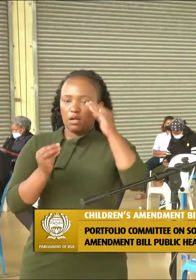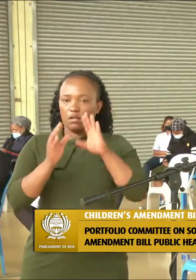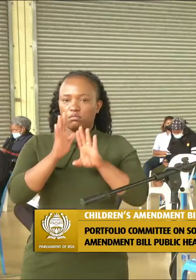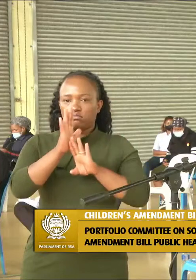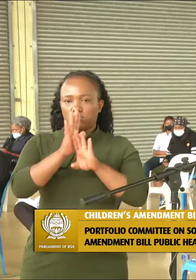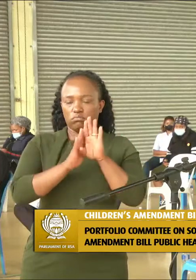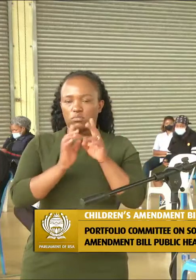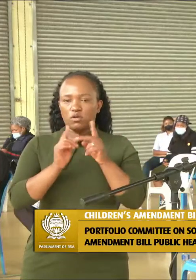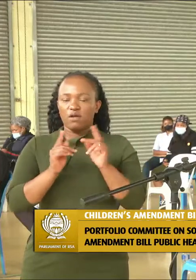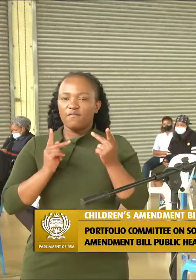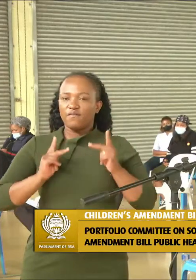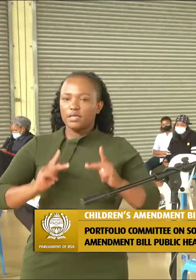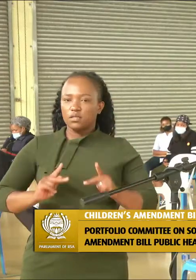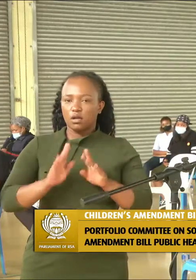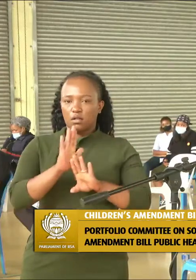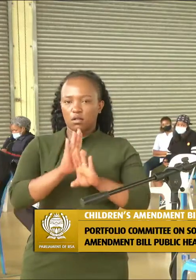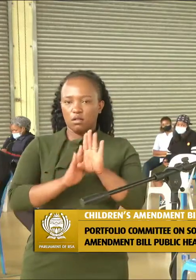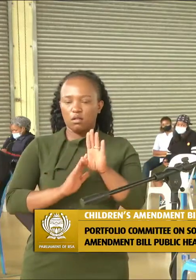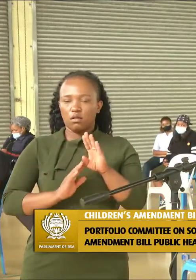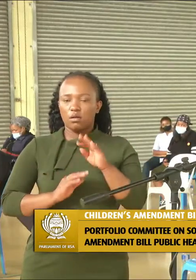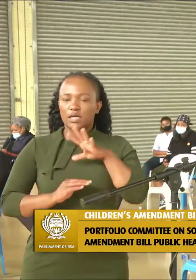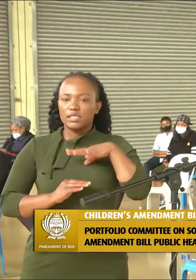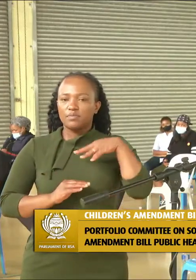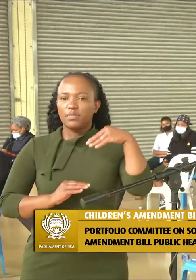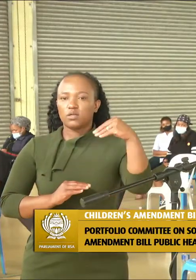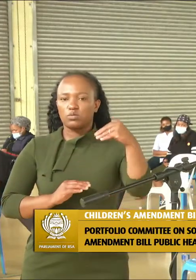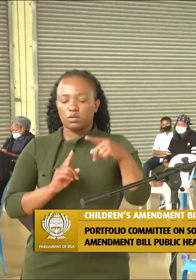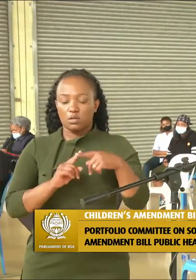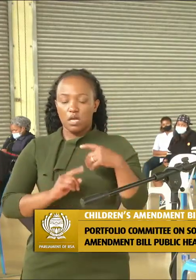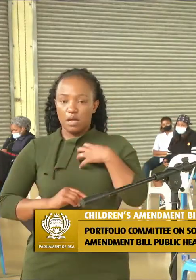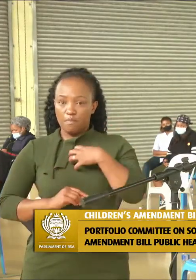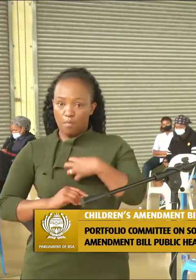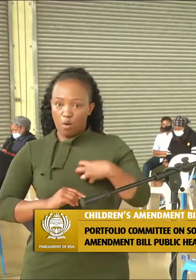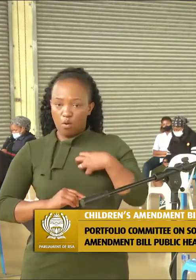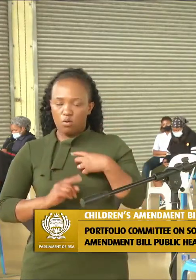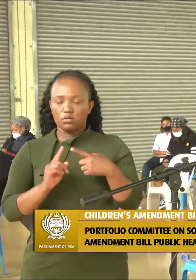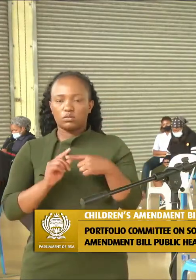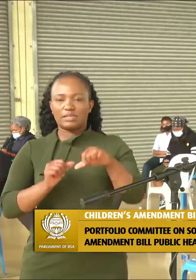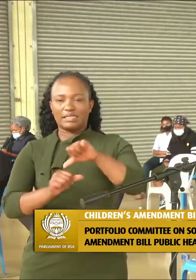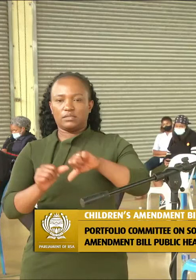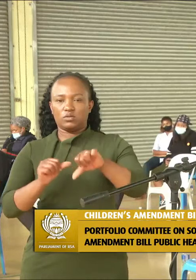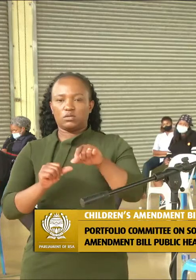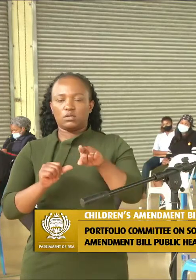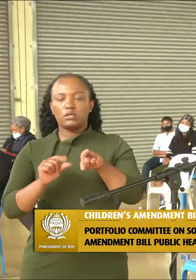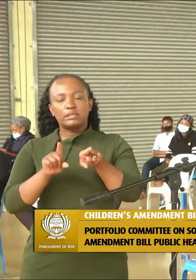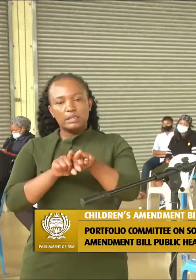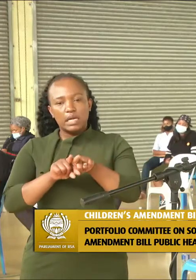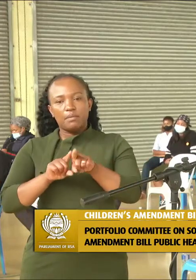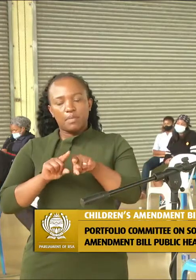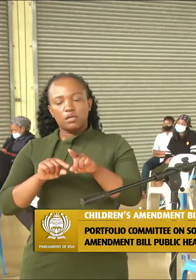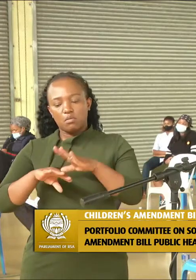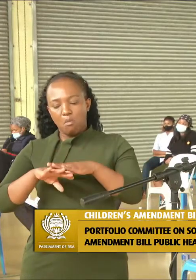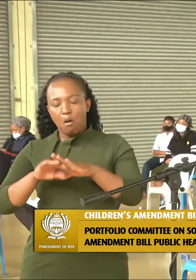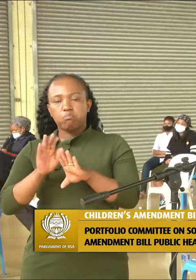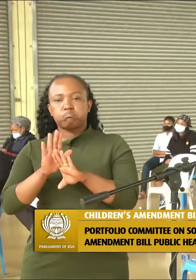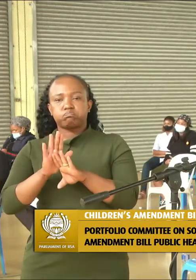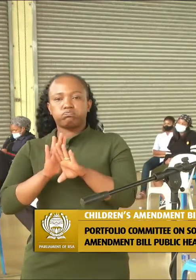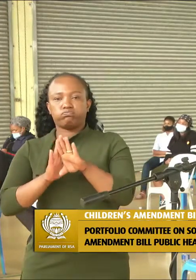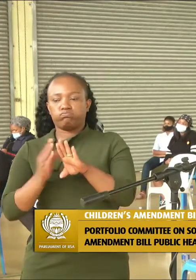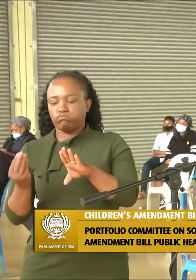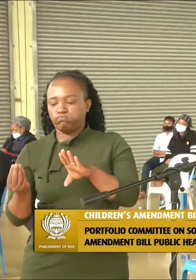physically, spiritually, emotionally and socially. From early childhood, ingane